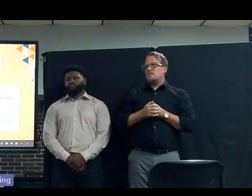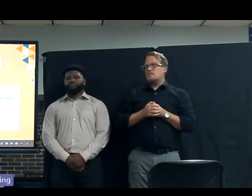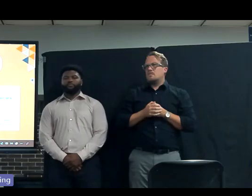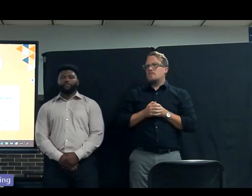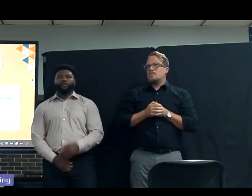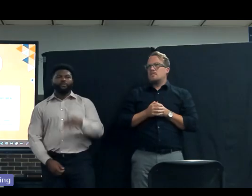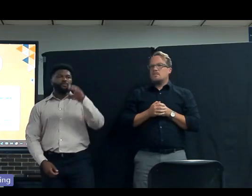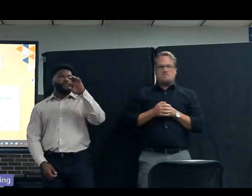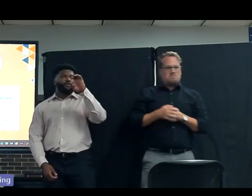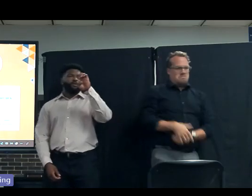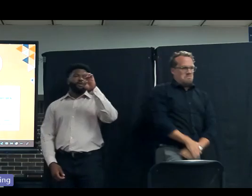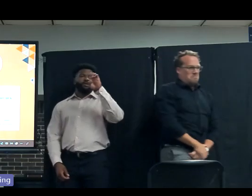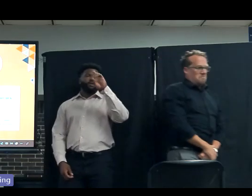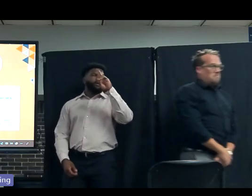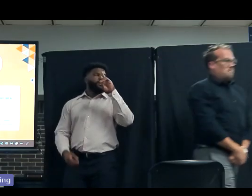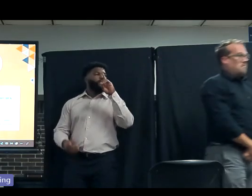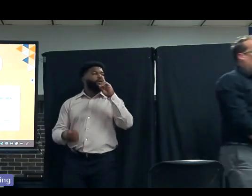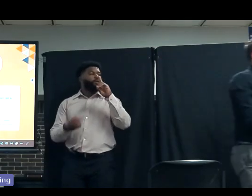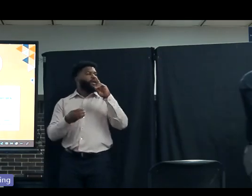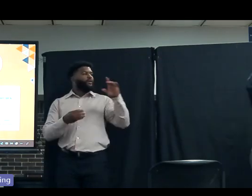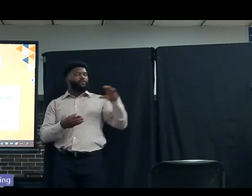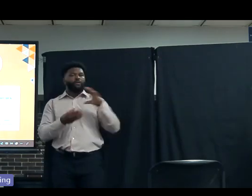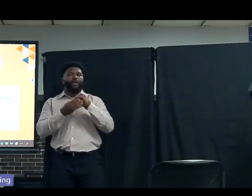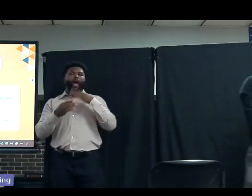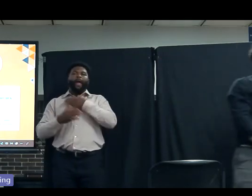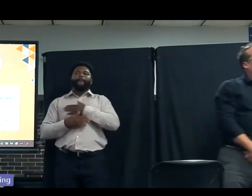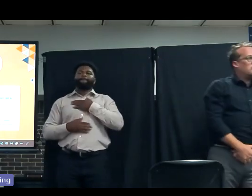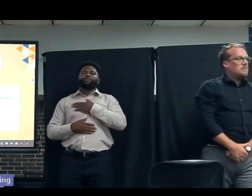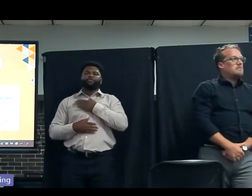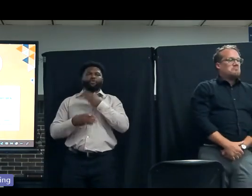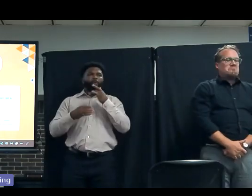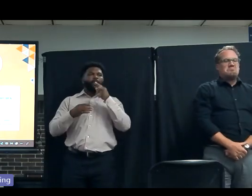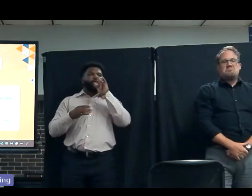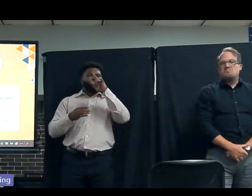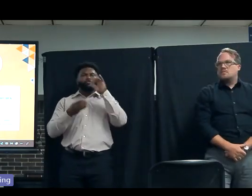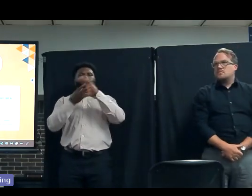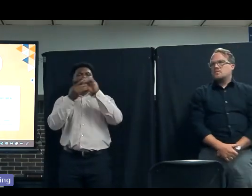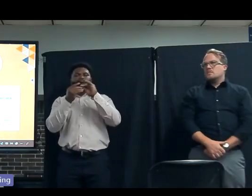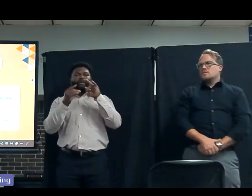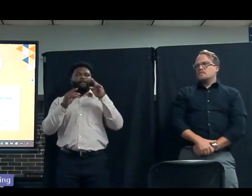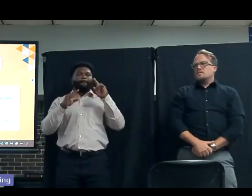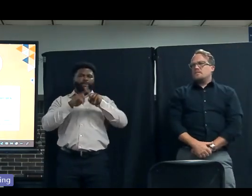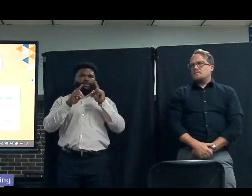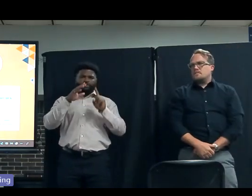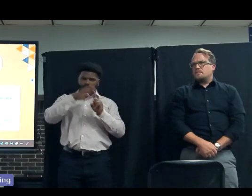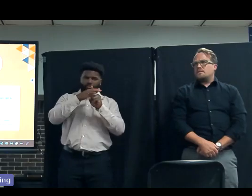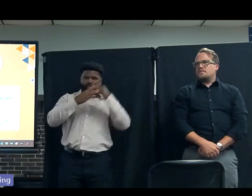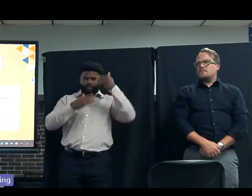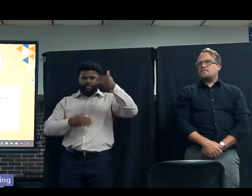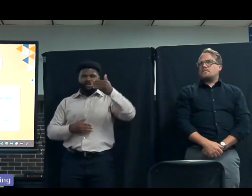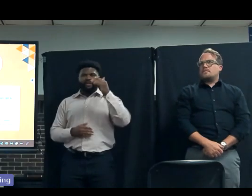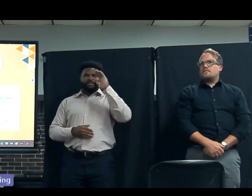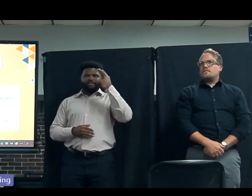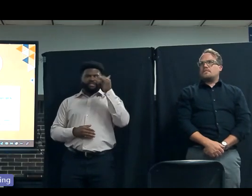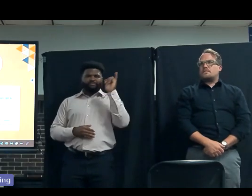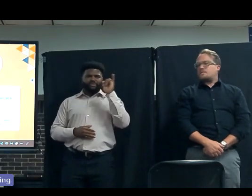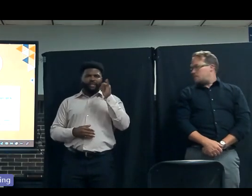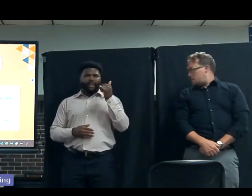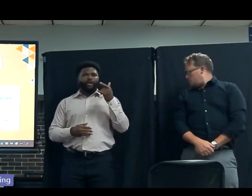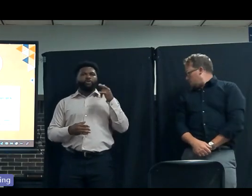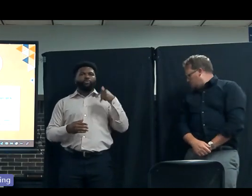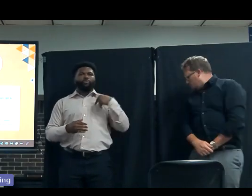yeah, I appreciate all the information. I know this has come up a number of times. I'm just saying that it seems like we're doing